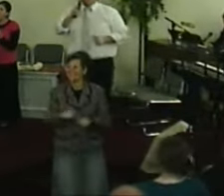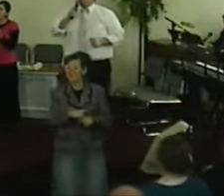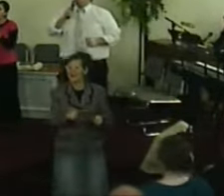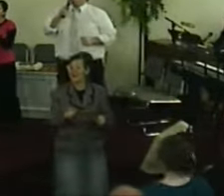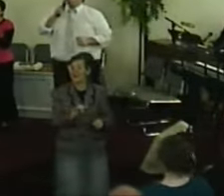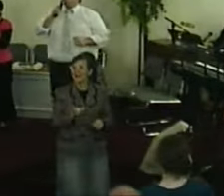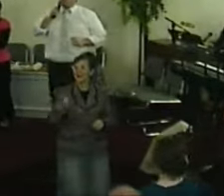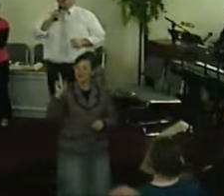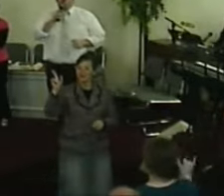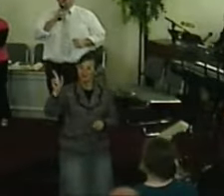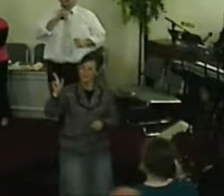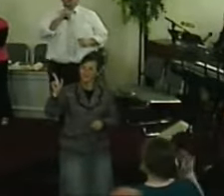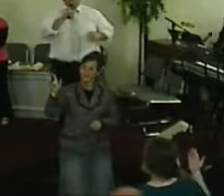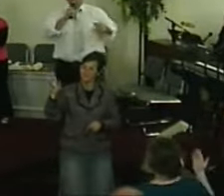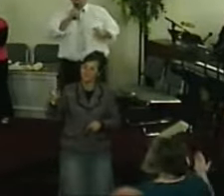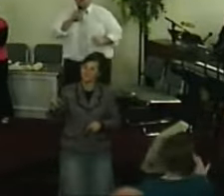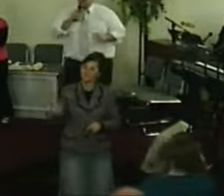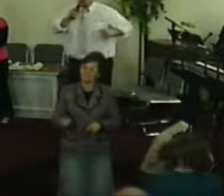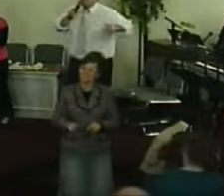None like you.